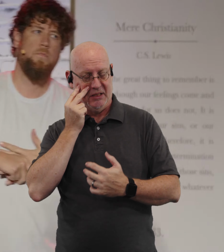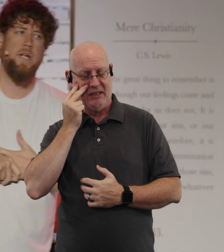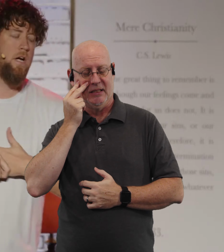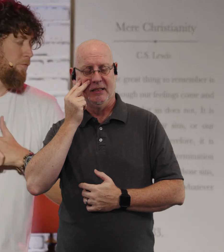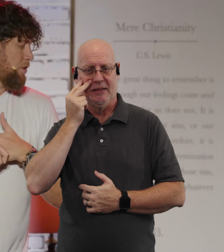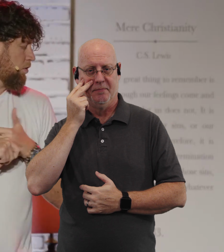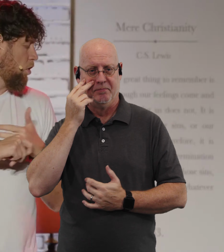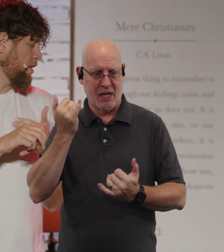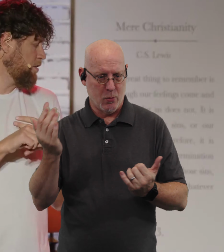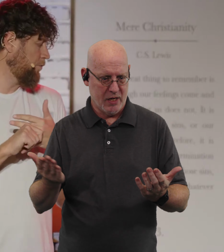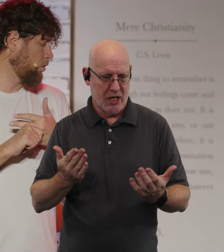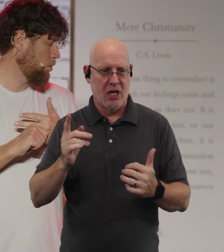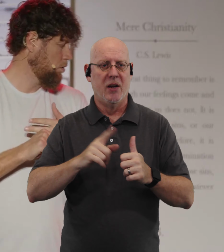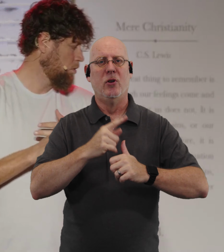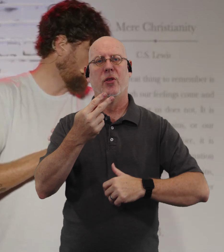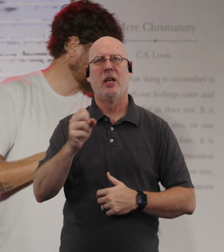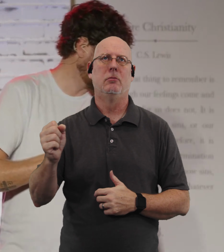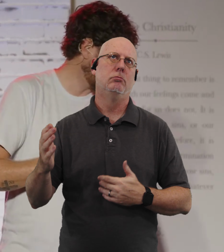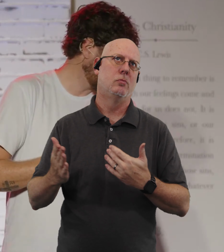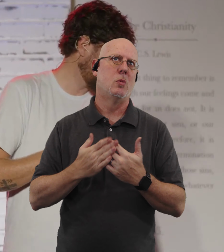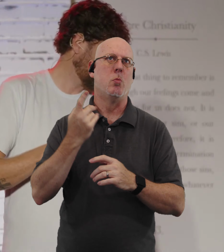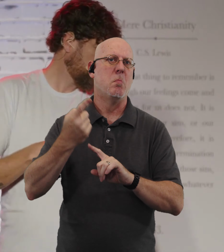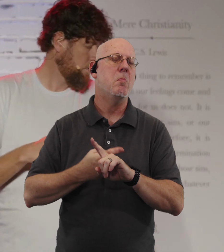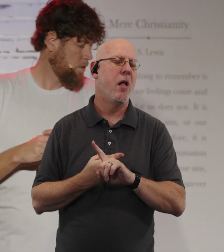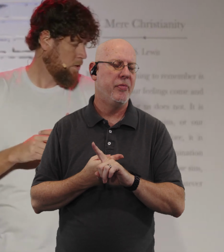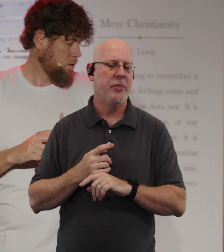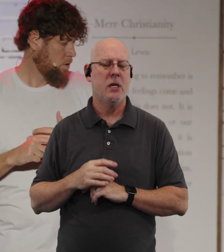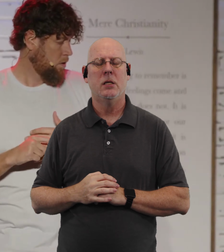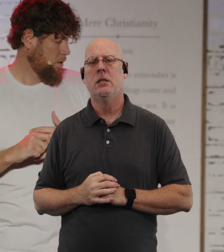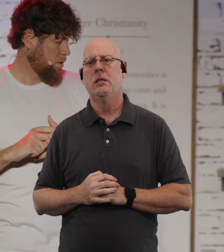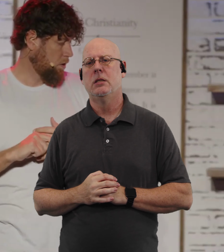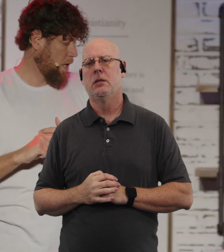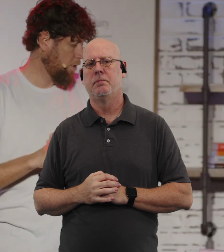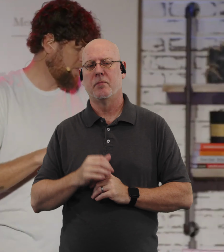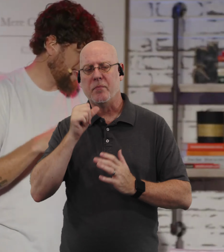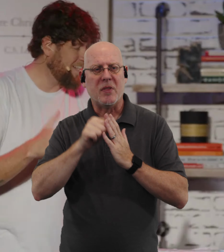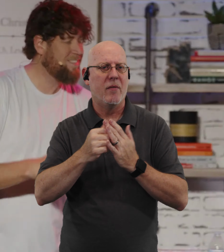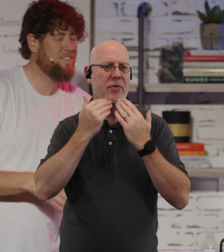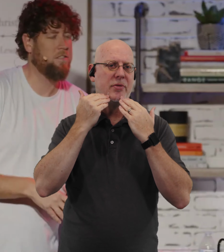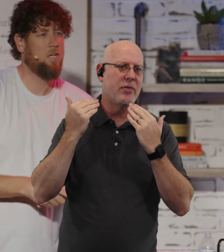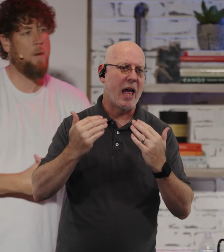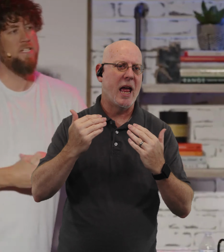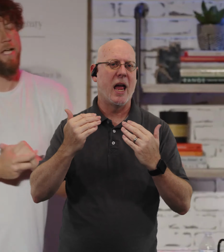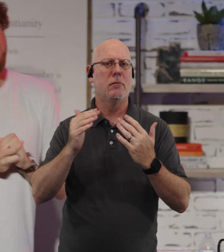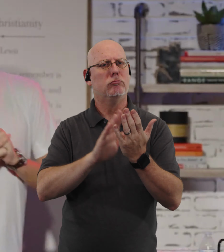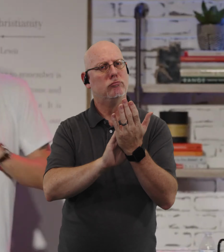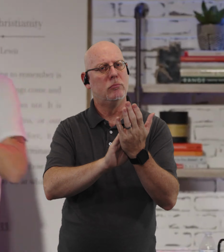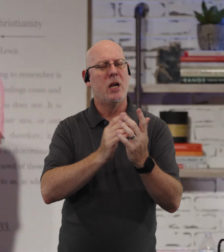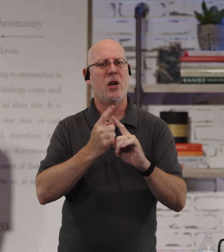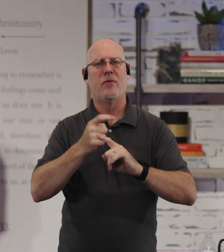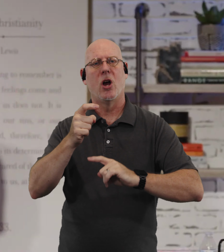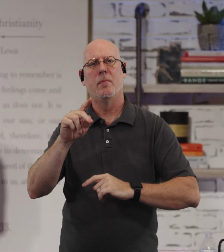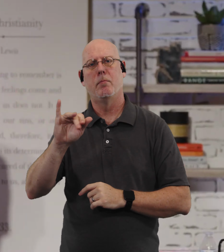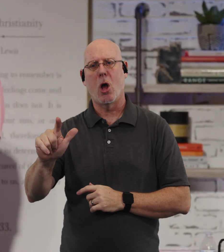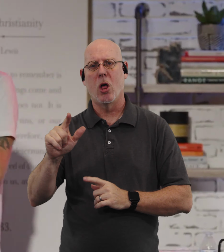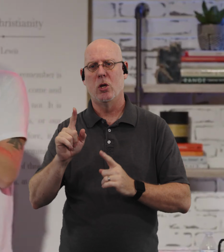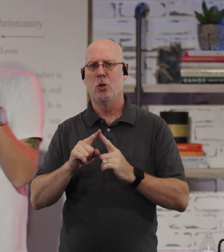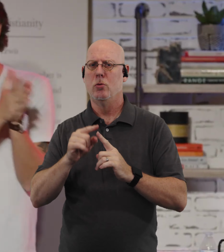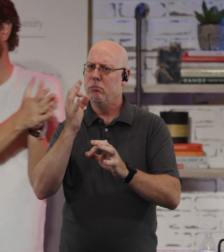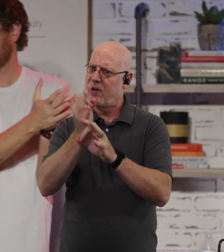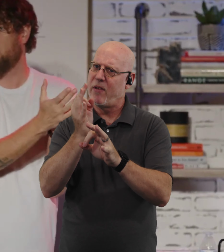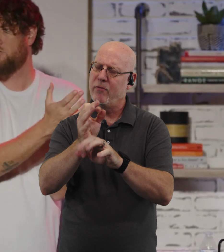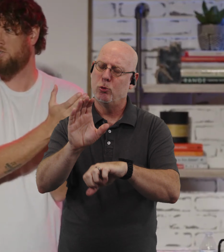And we've been here in 1 Thessalonians for almost a month. It's a letter of thanks and commendation from the Apostle Paul to